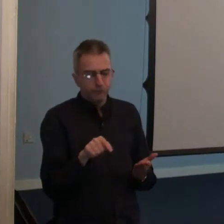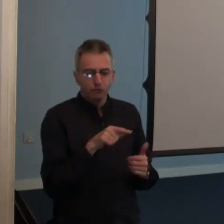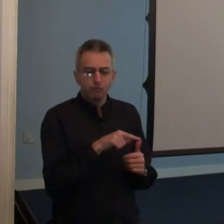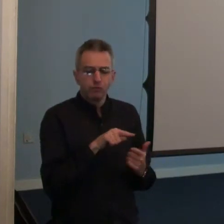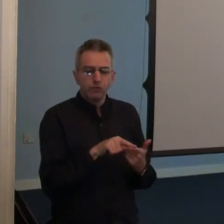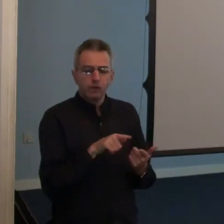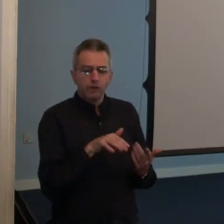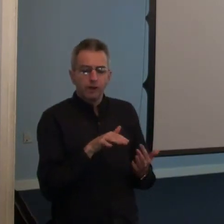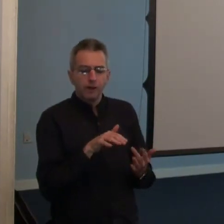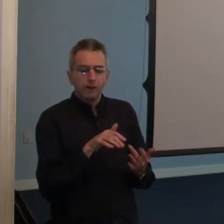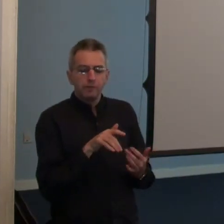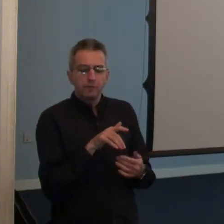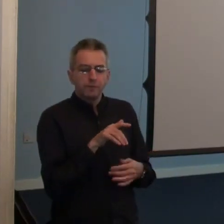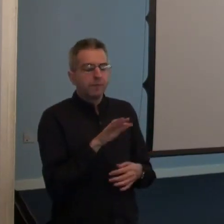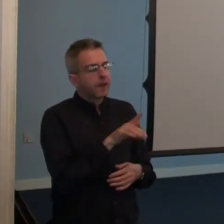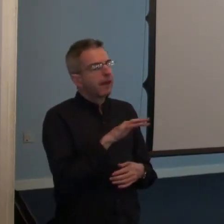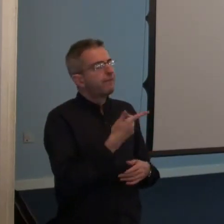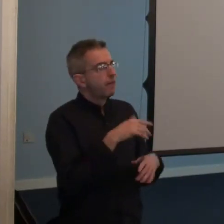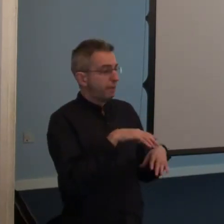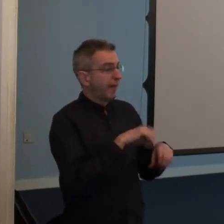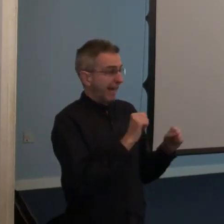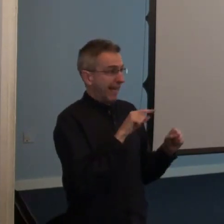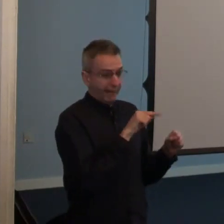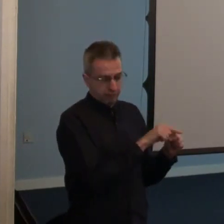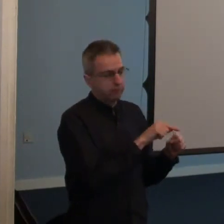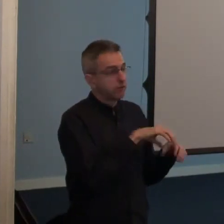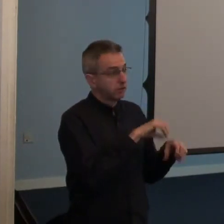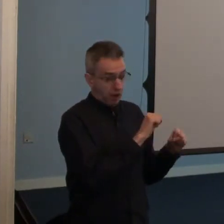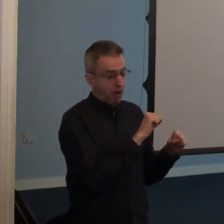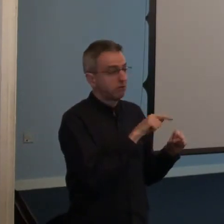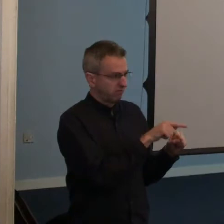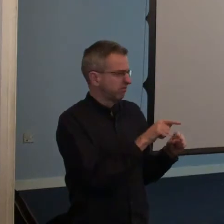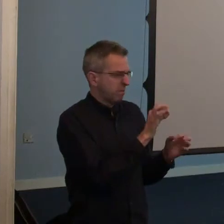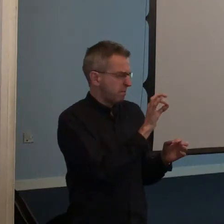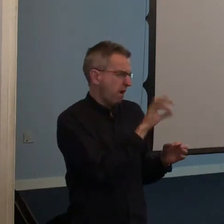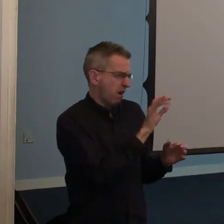So our comparison was of the questionnaire they'd filled out the first time to what they'd filled out after the discussion.